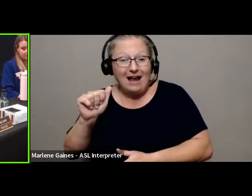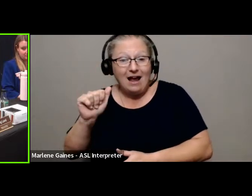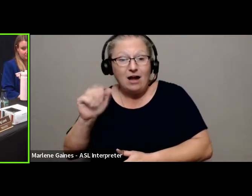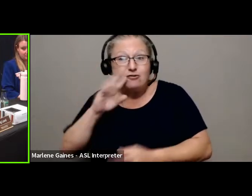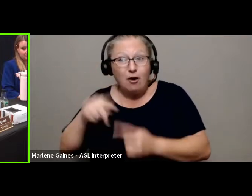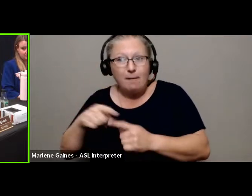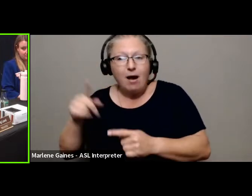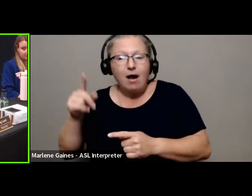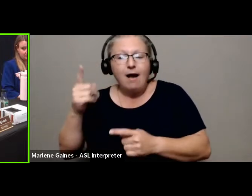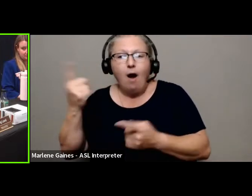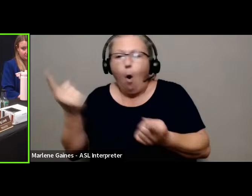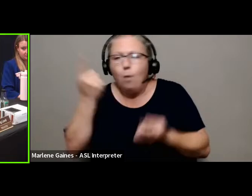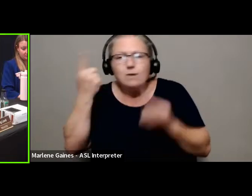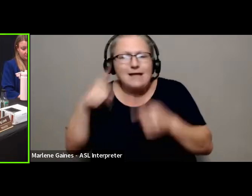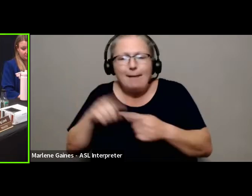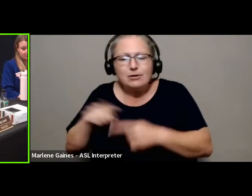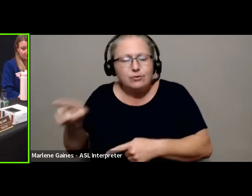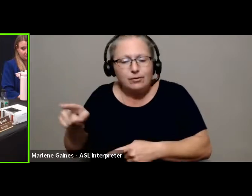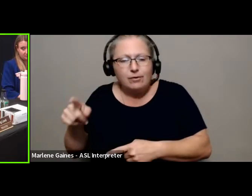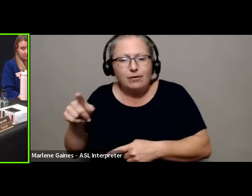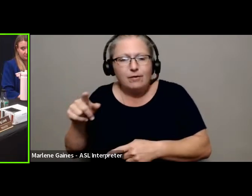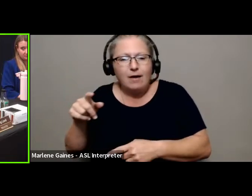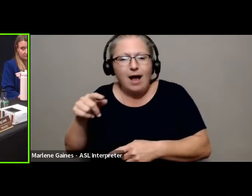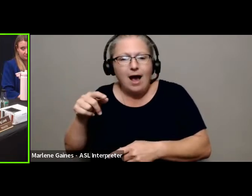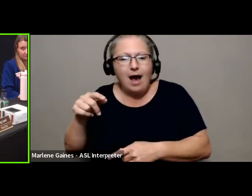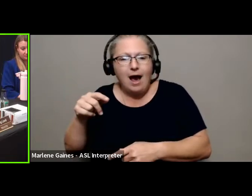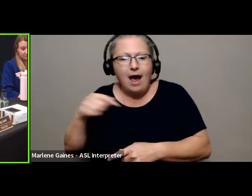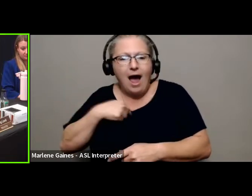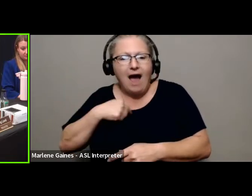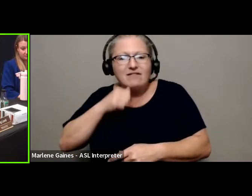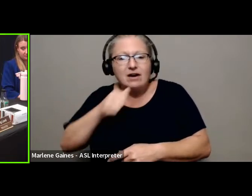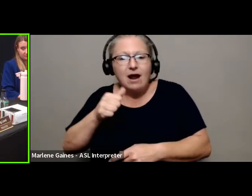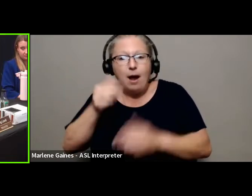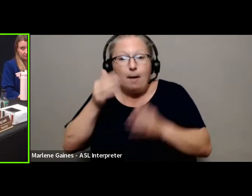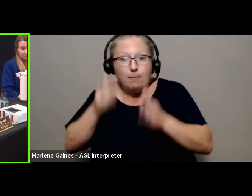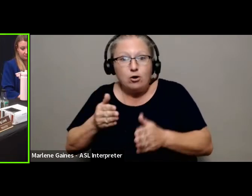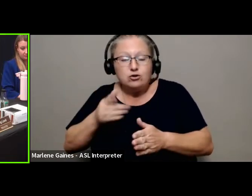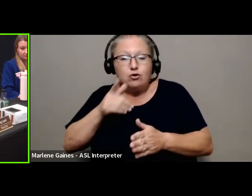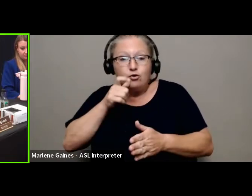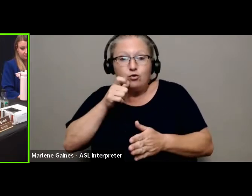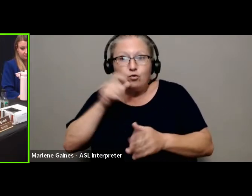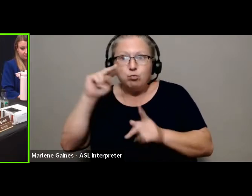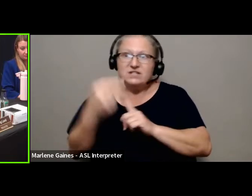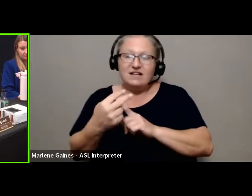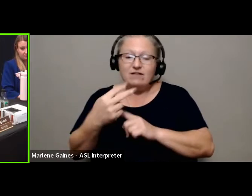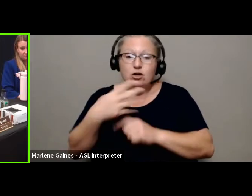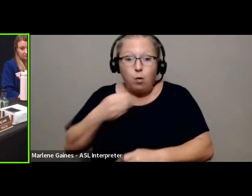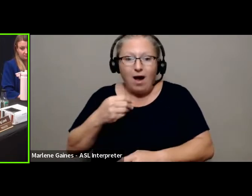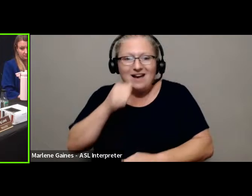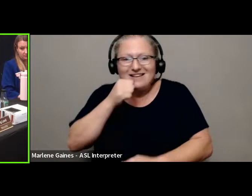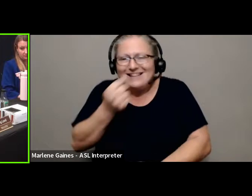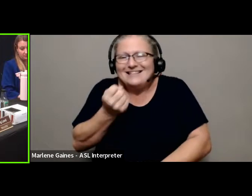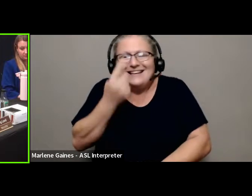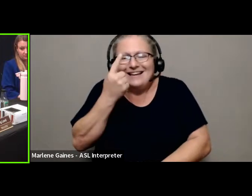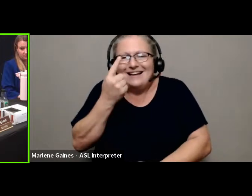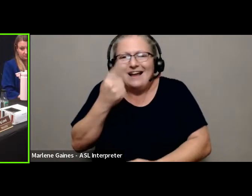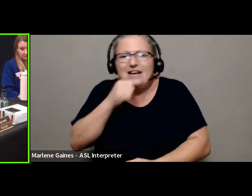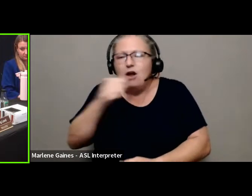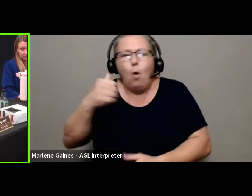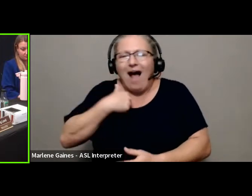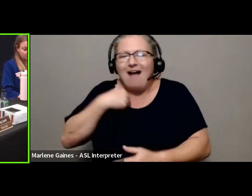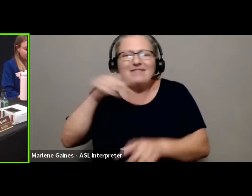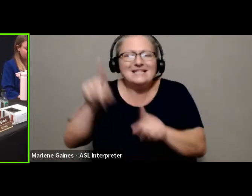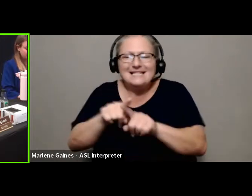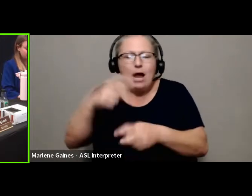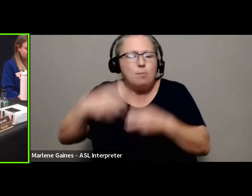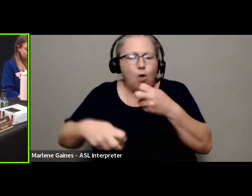the time. And I have not, as a person who's been perceived as white, does not really get the same problems, and